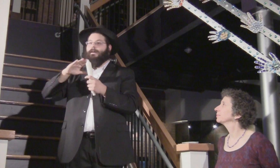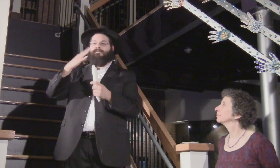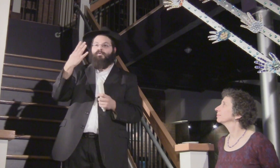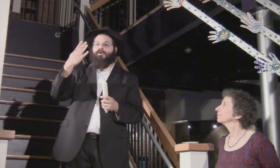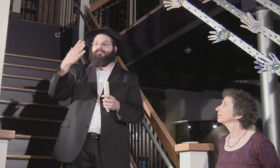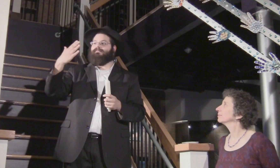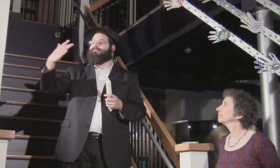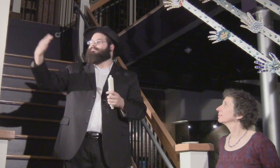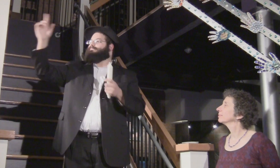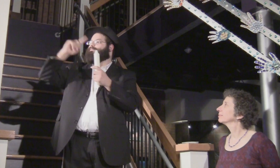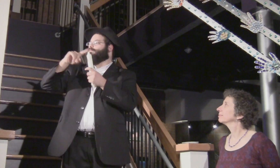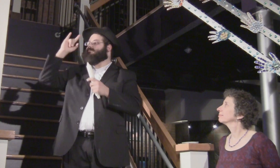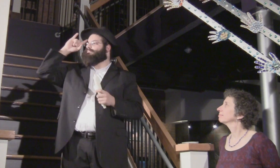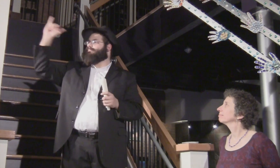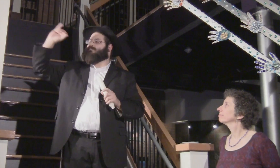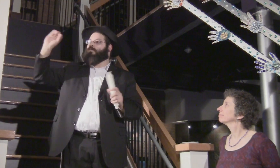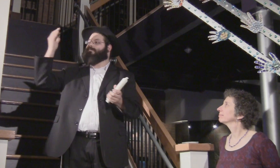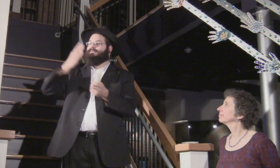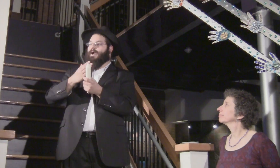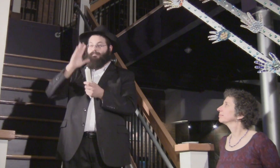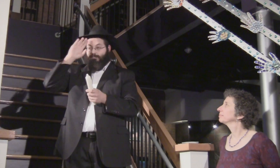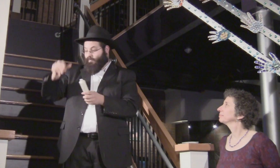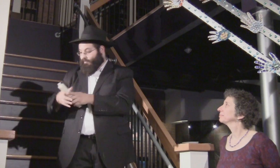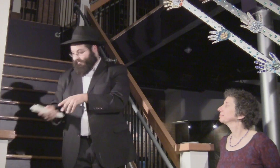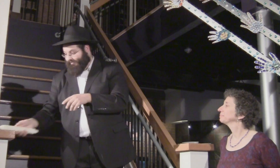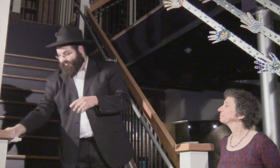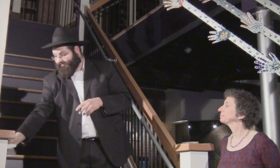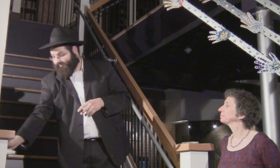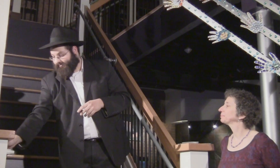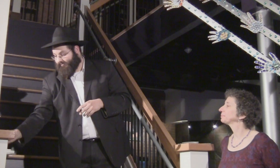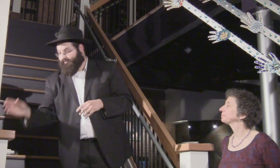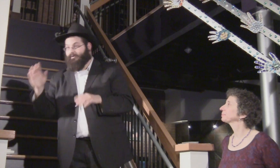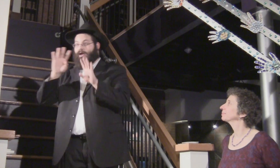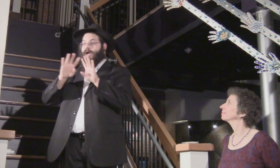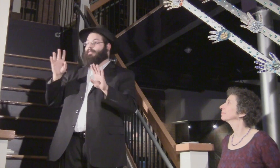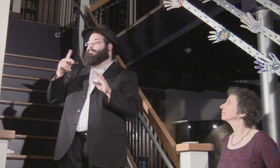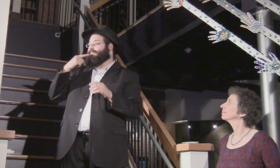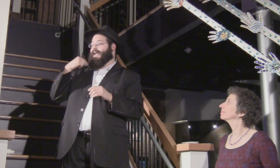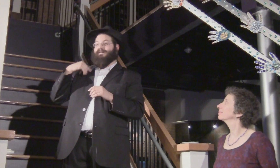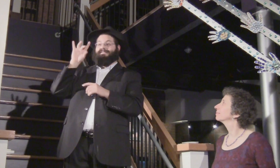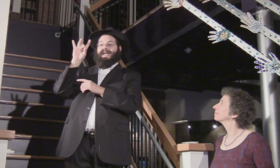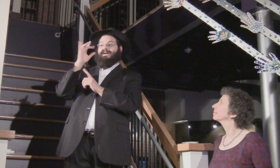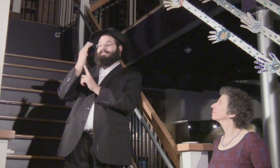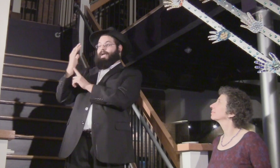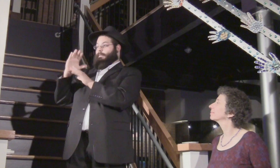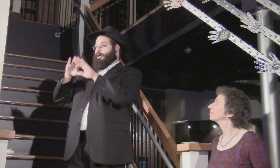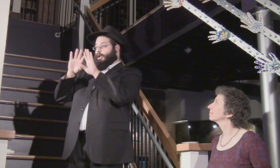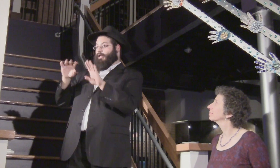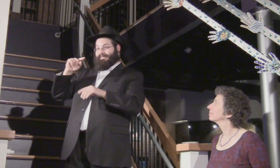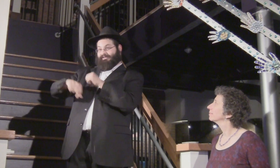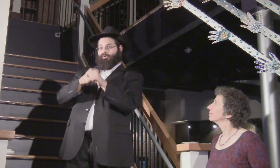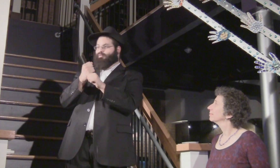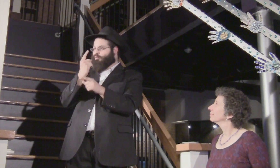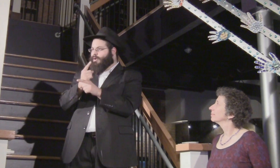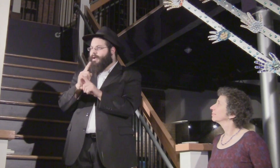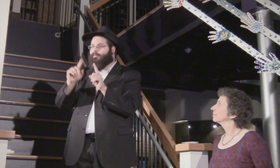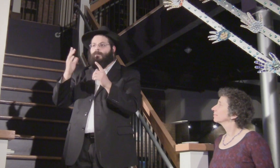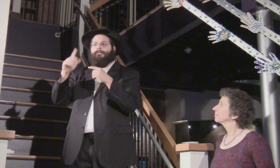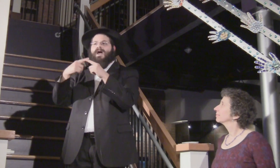2, and 2 becomes 3, and 3 becomes 4, until it, just goes on forever. Really, Hanukkah, we had 8 candles, right?